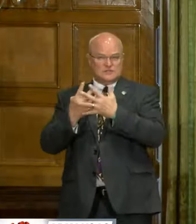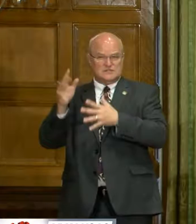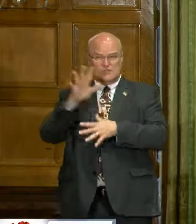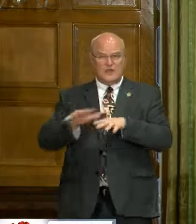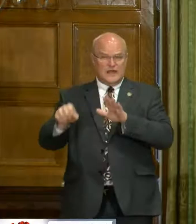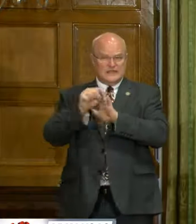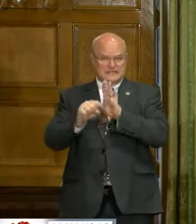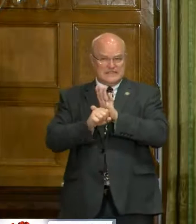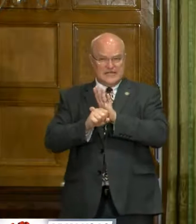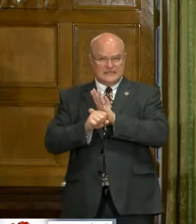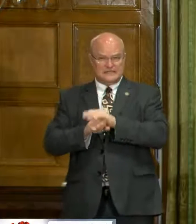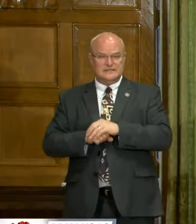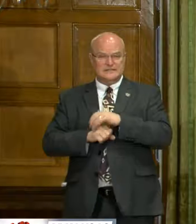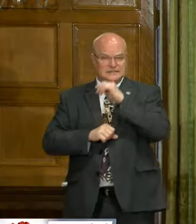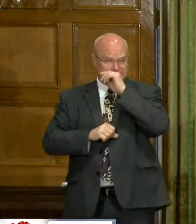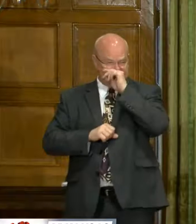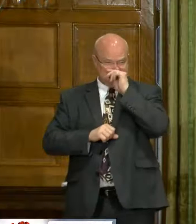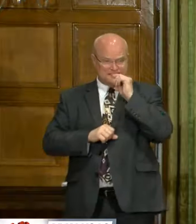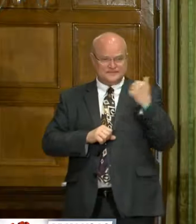facilities around the state?